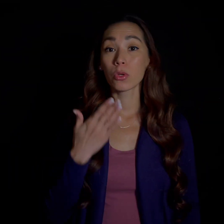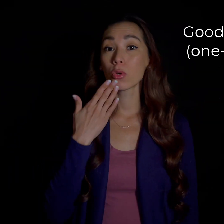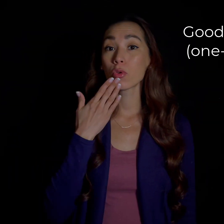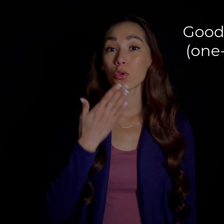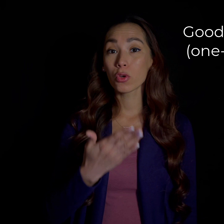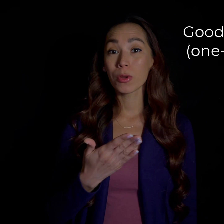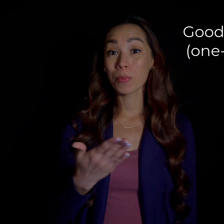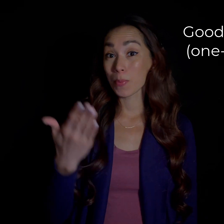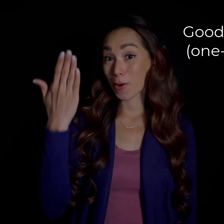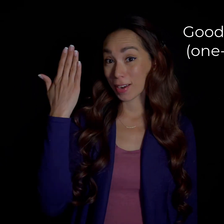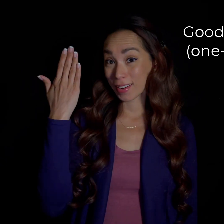Good morning.